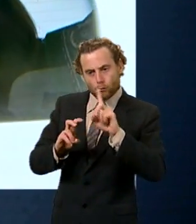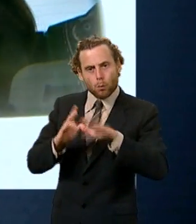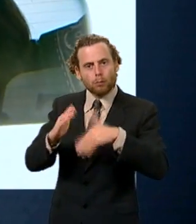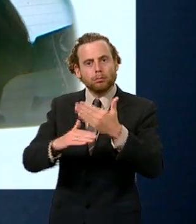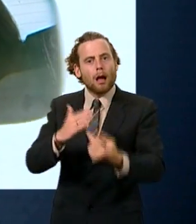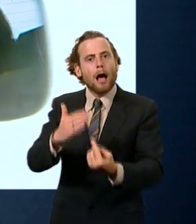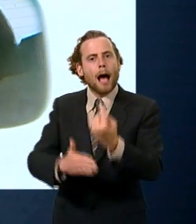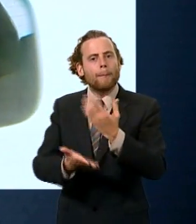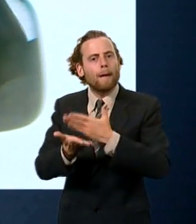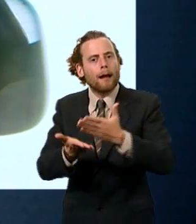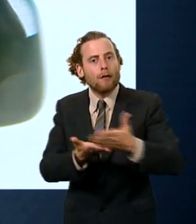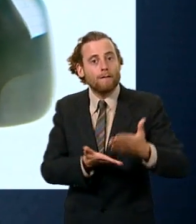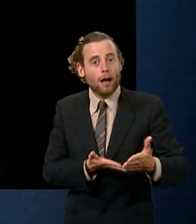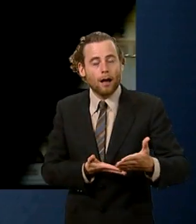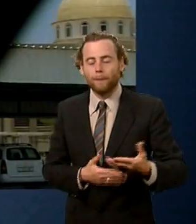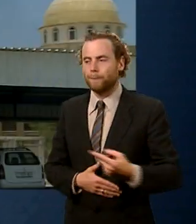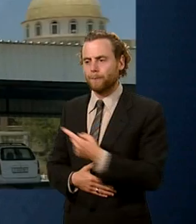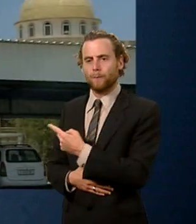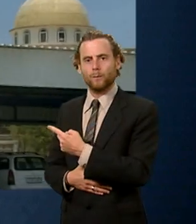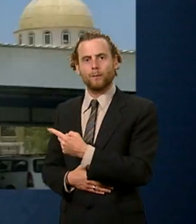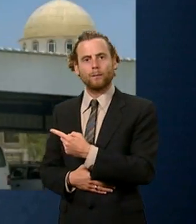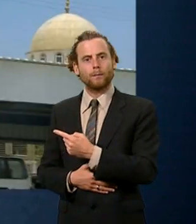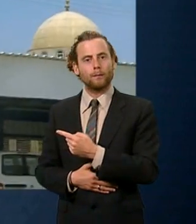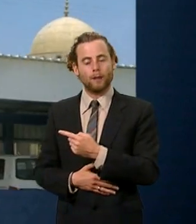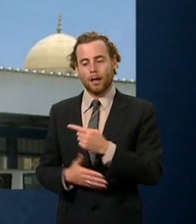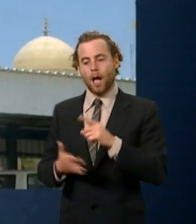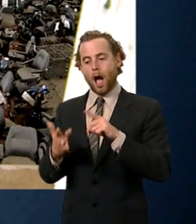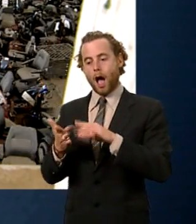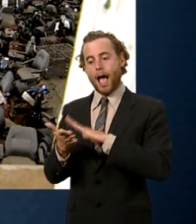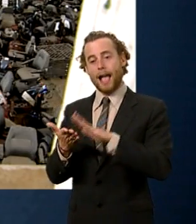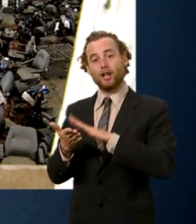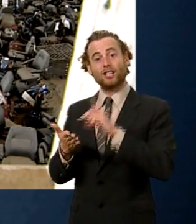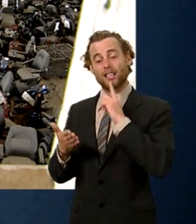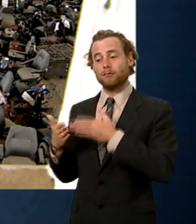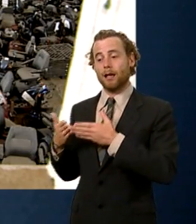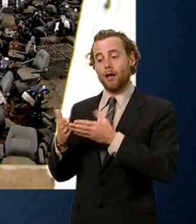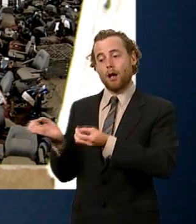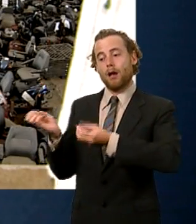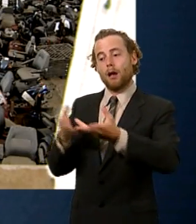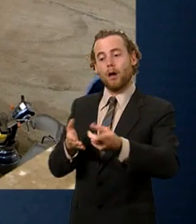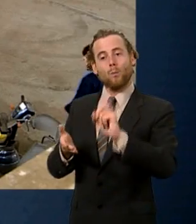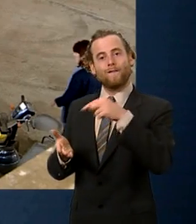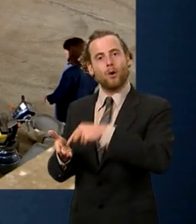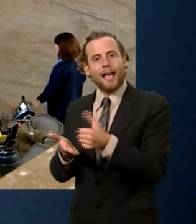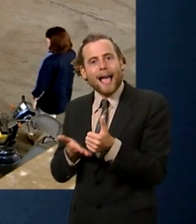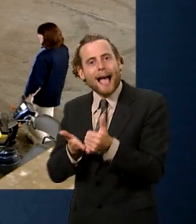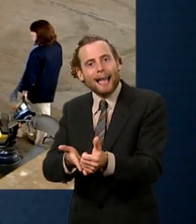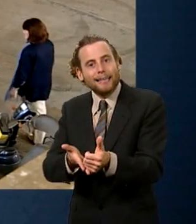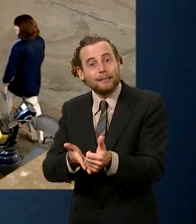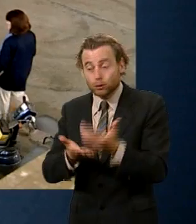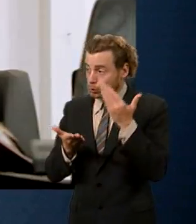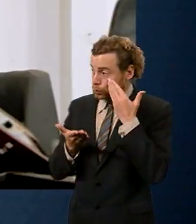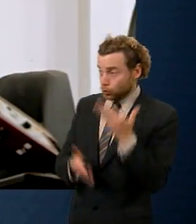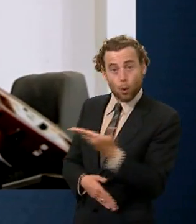So what about the aid the IHH said was the reason for their mission? Some of it's arrived in Gaza from Israel, and it's sitting in